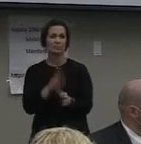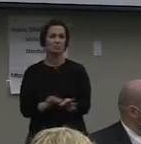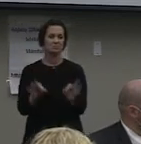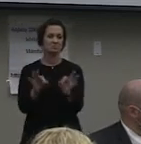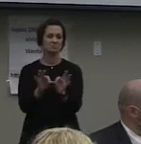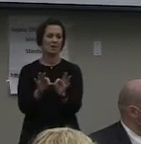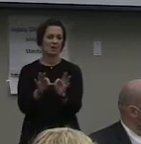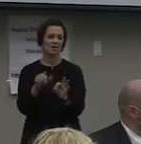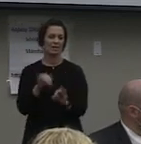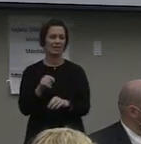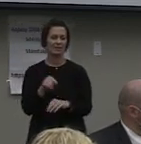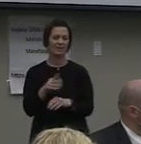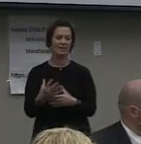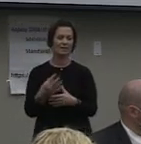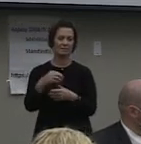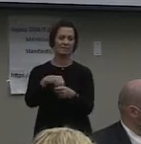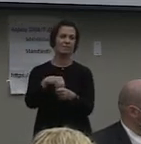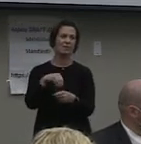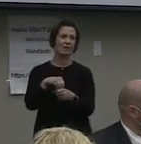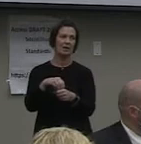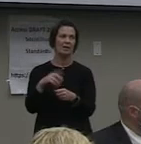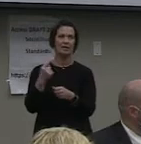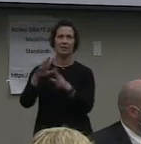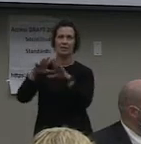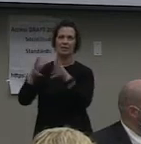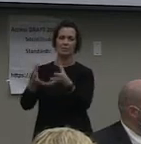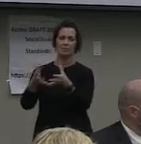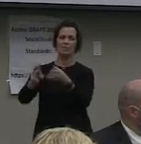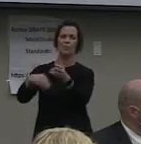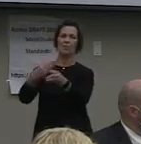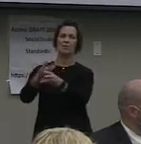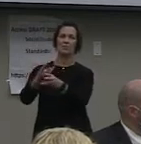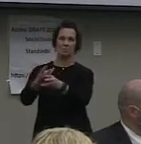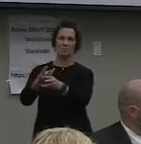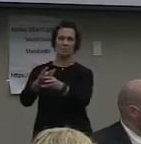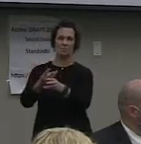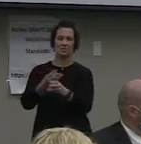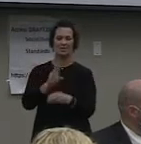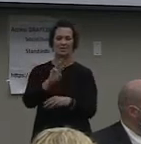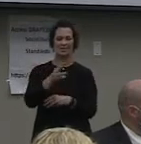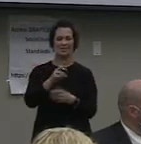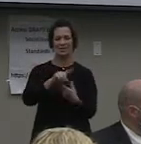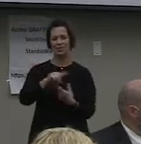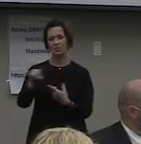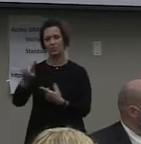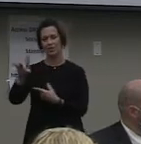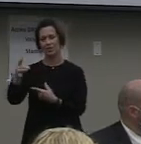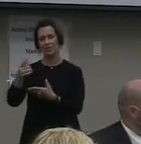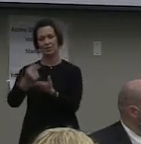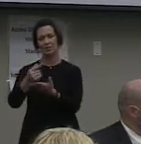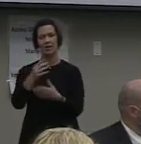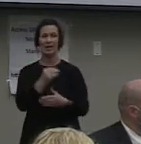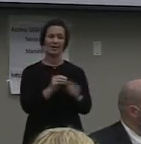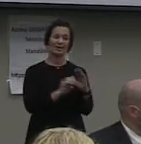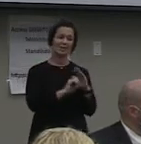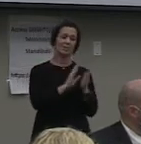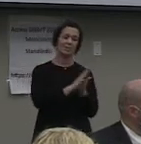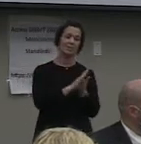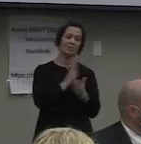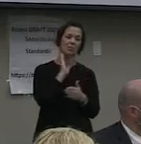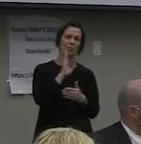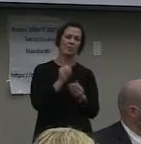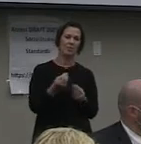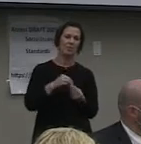where Louisiana fits within the world as they go through sixth through eighth grade and even in the elementary grades would be more